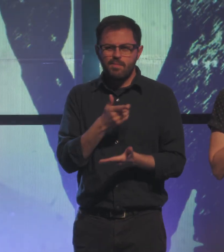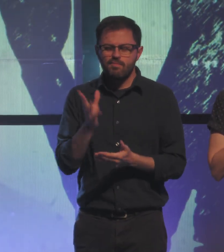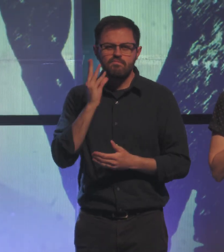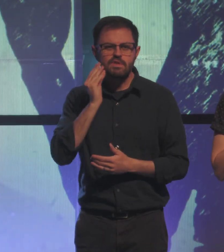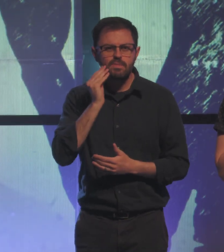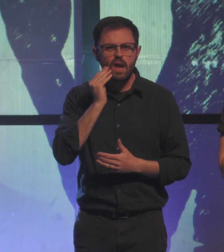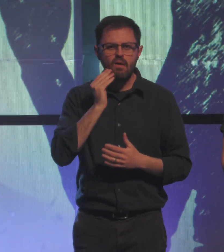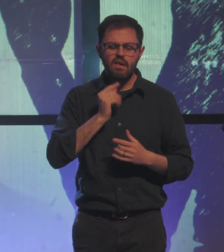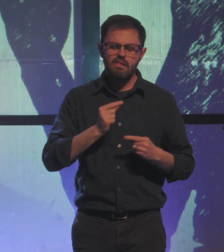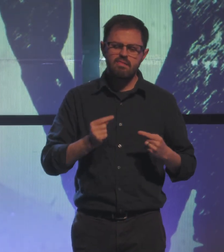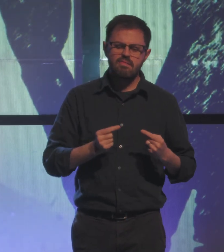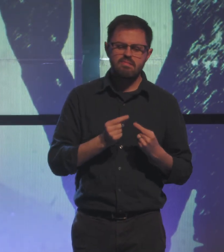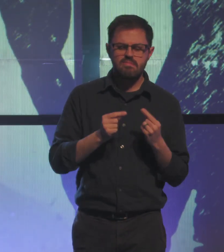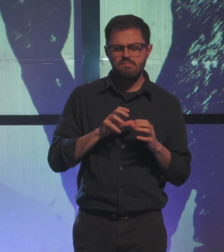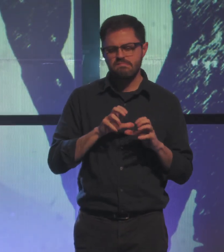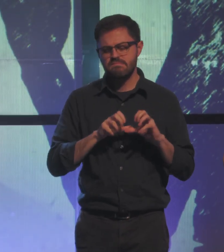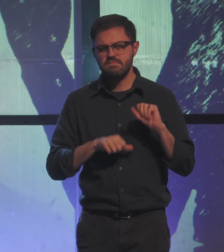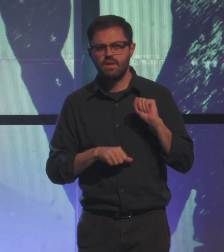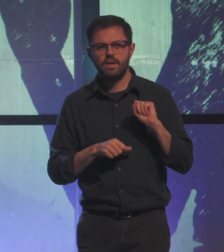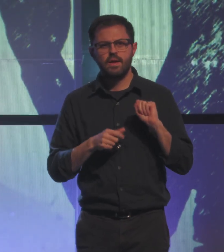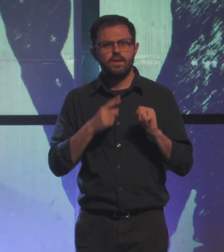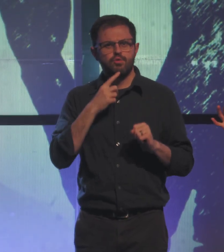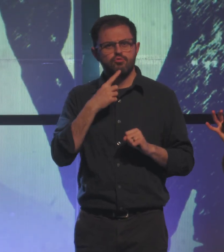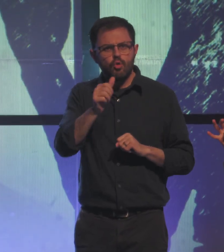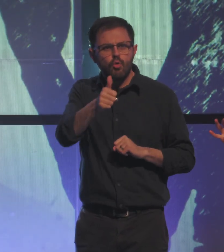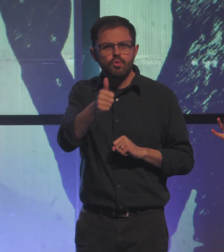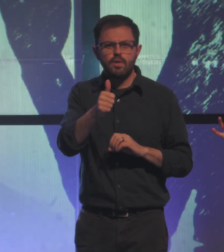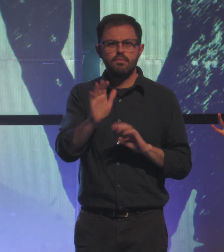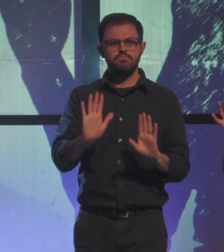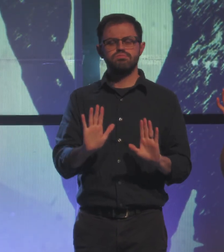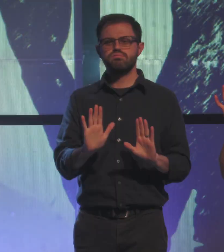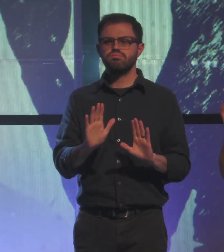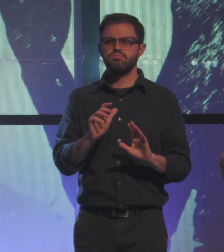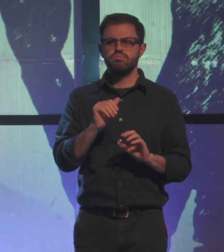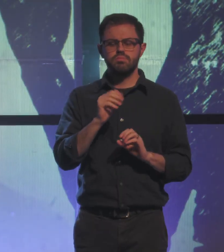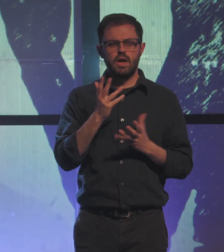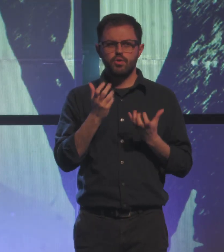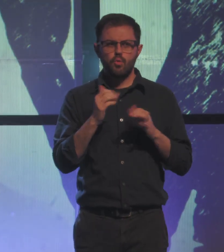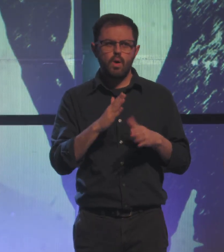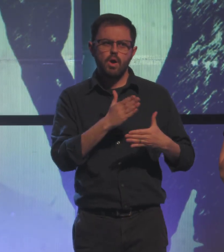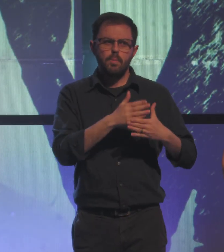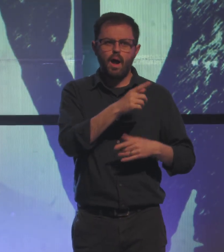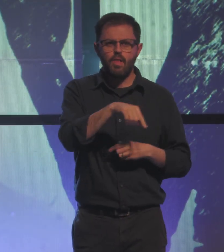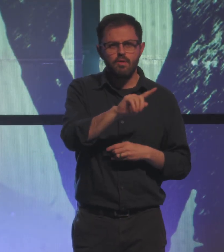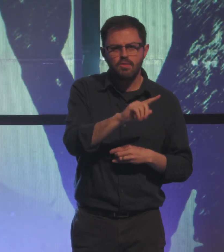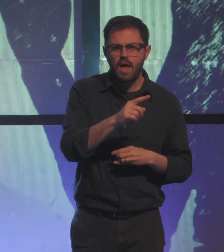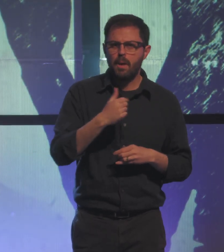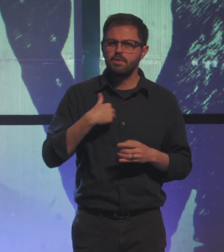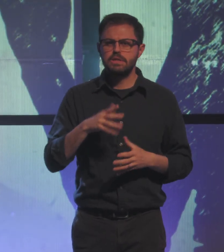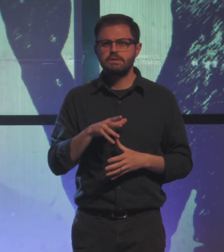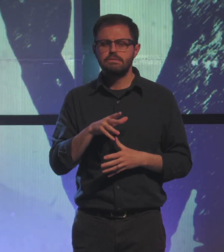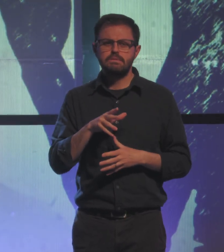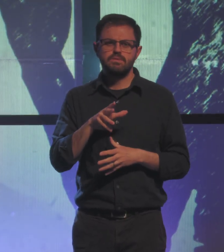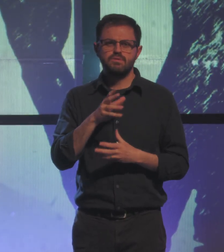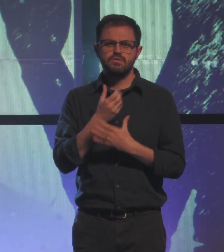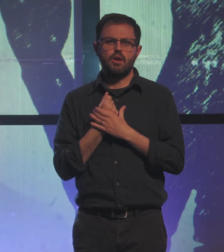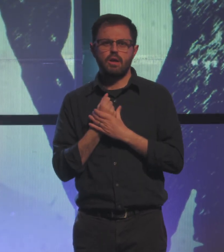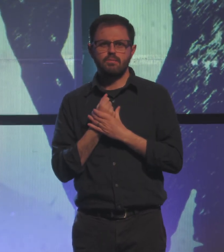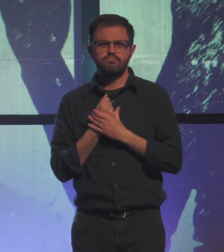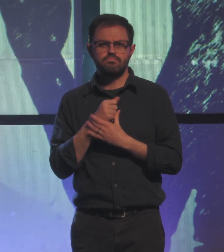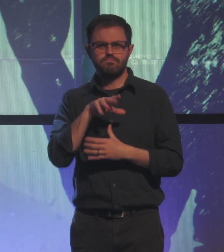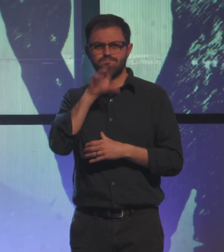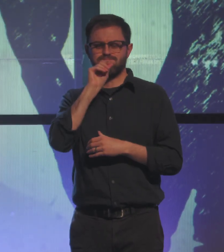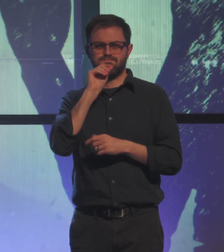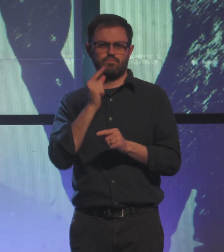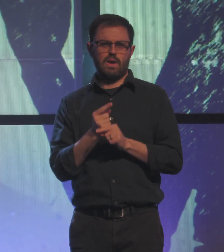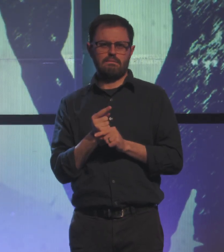just convinced yourself, shh, just don't inconvenience them, just suck it up, just suck it up? I'll